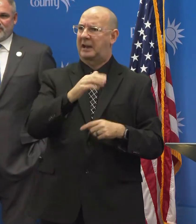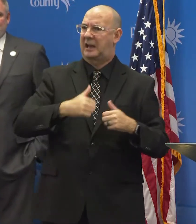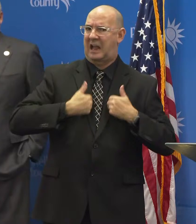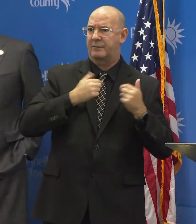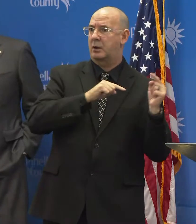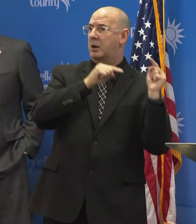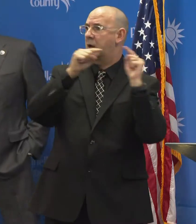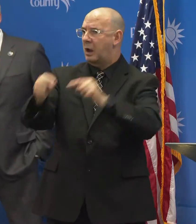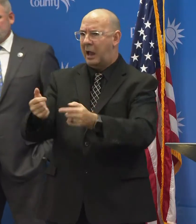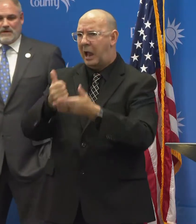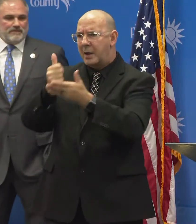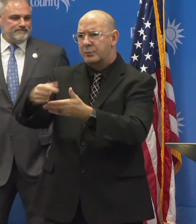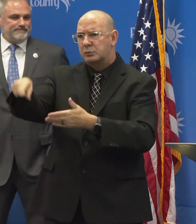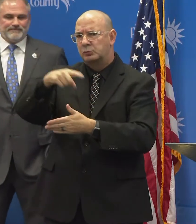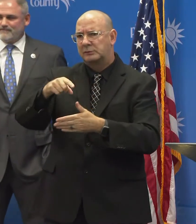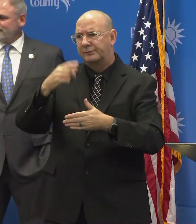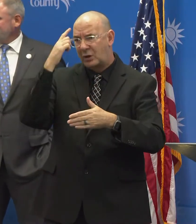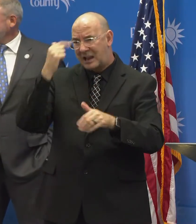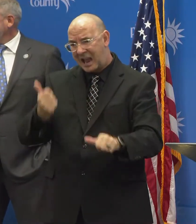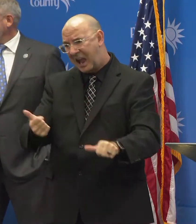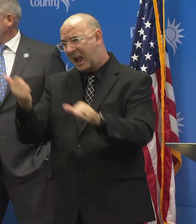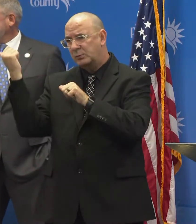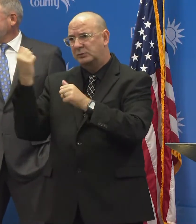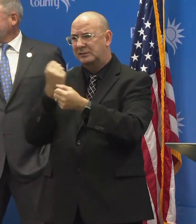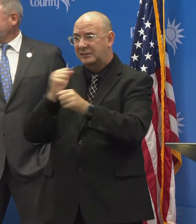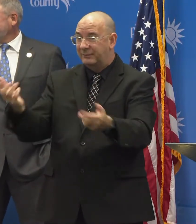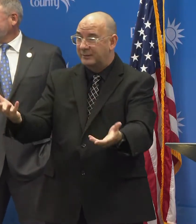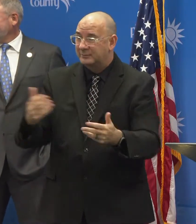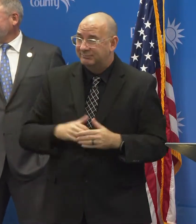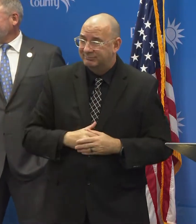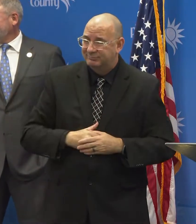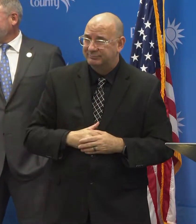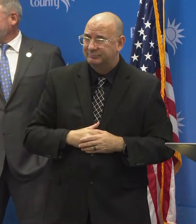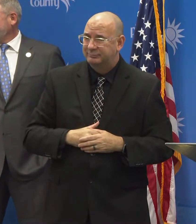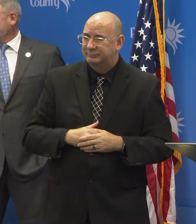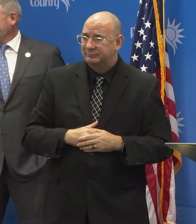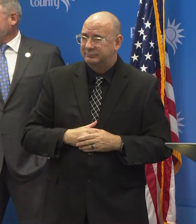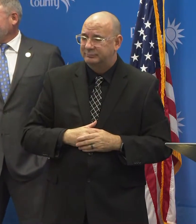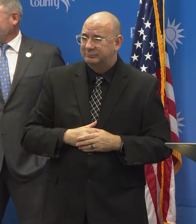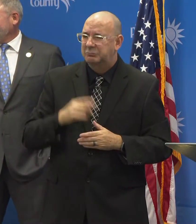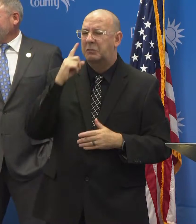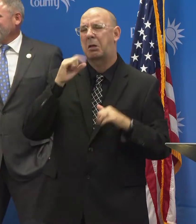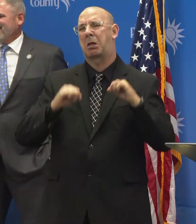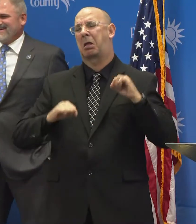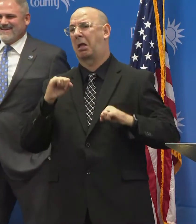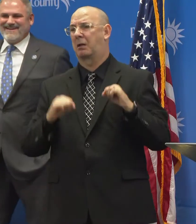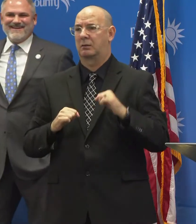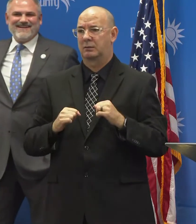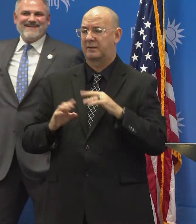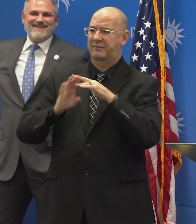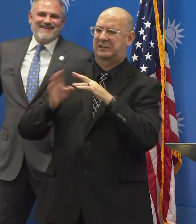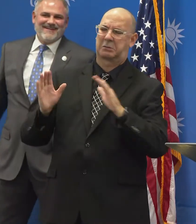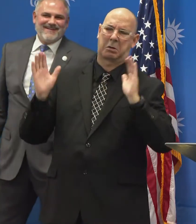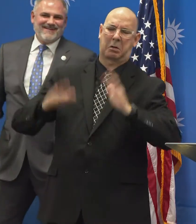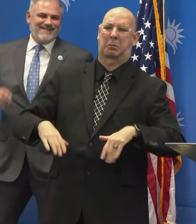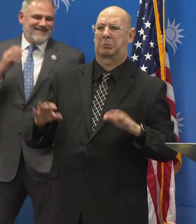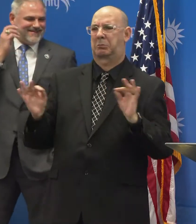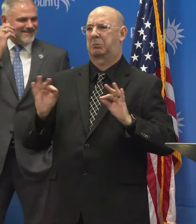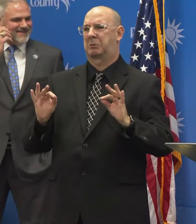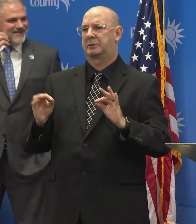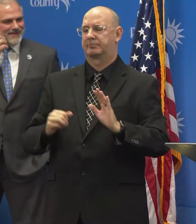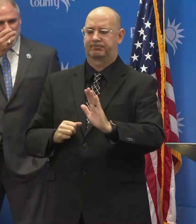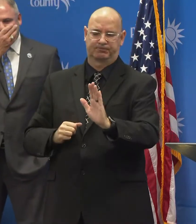dangerous situations to save them. So if you are considering whether to heed these evacuation orders, please consider